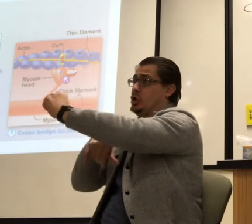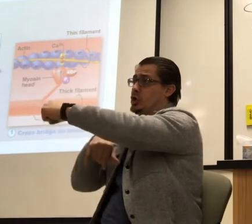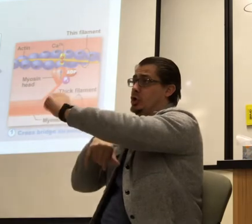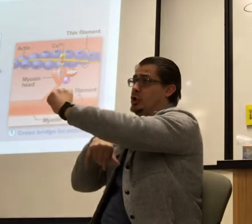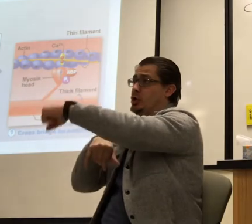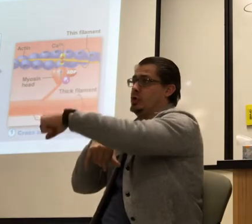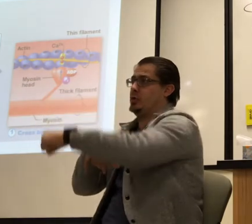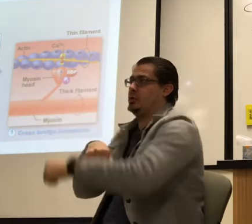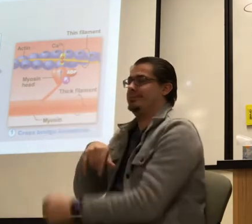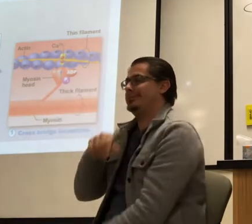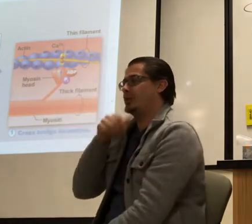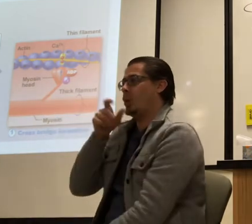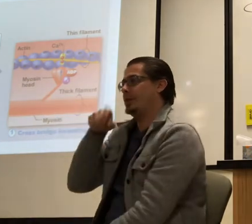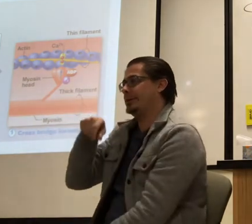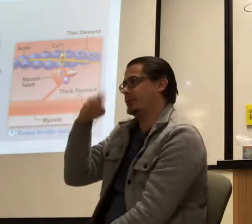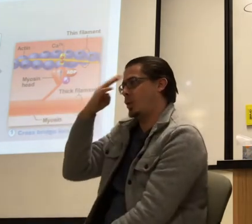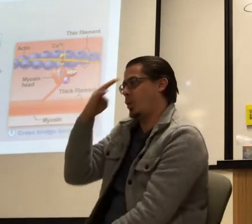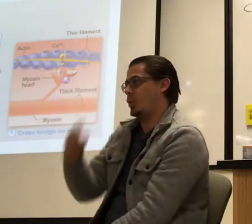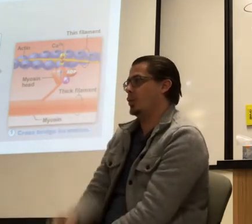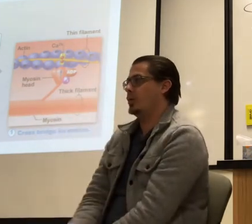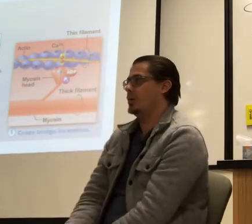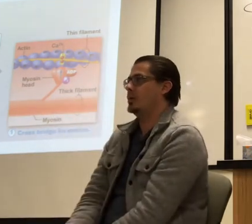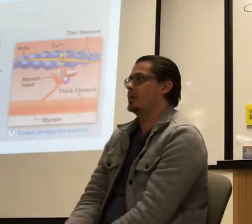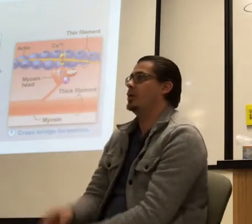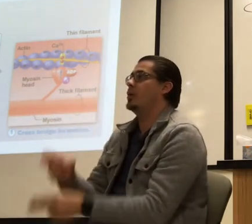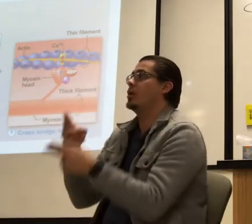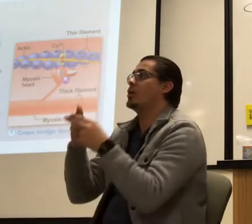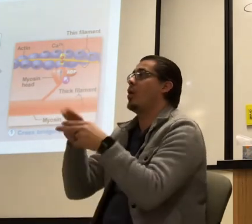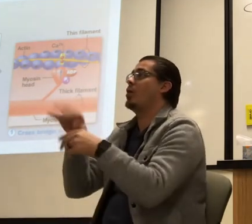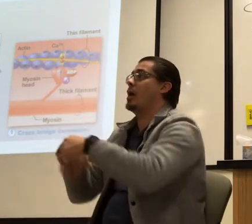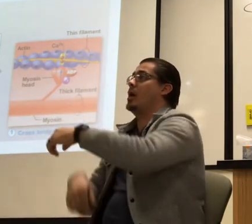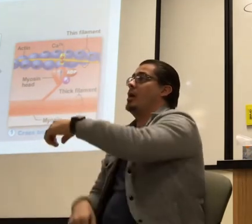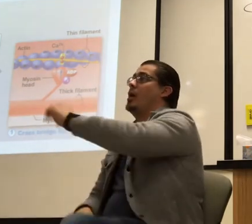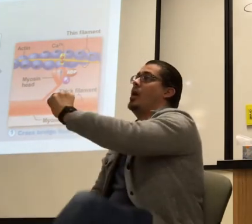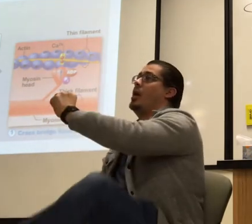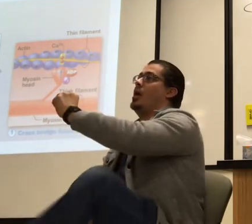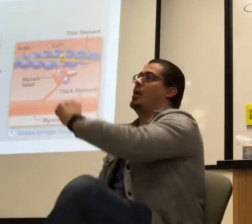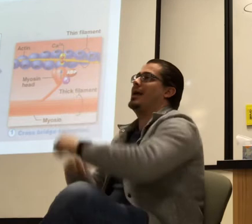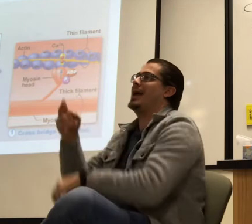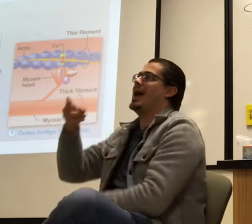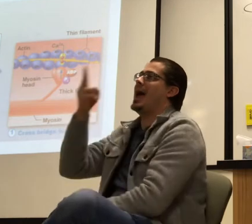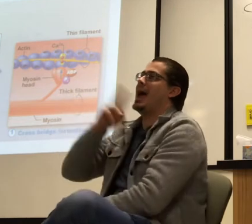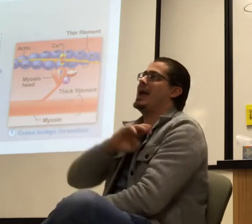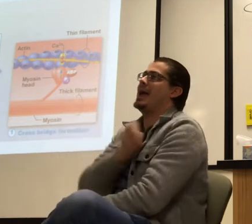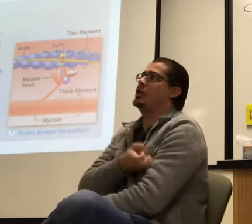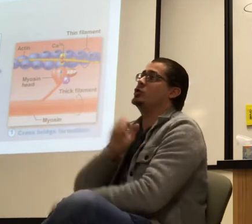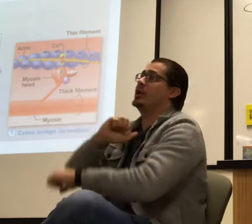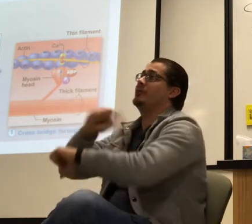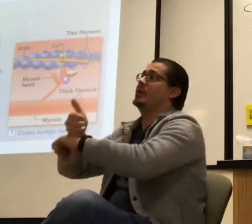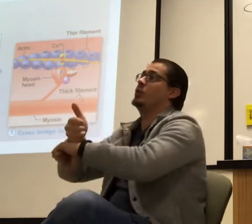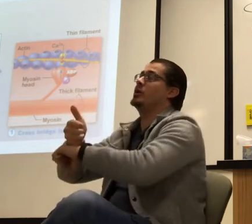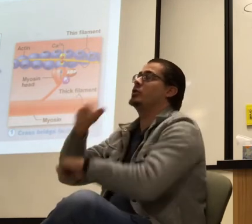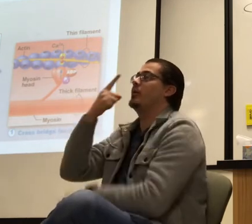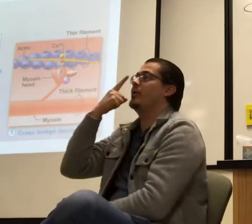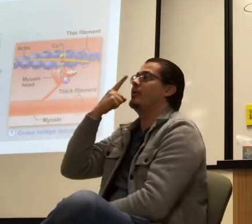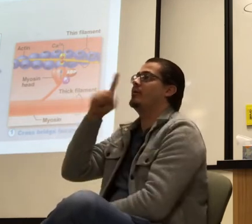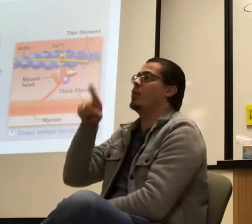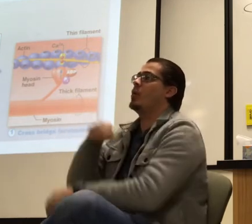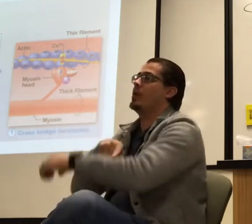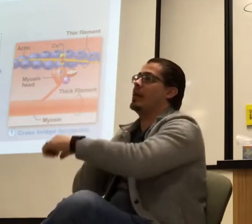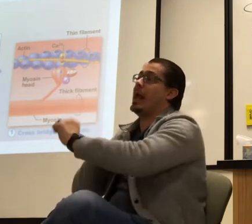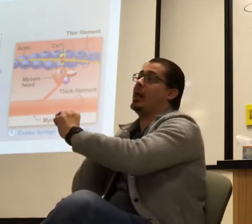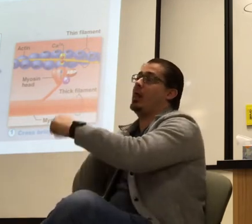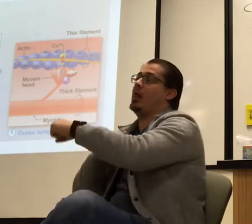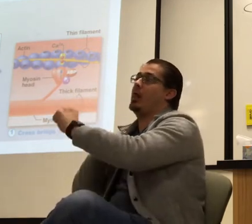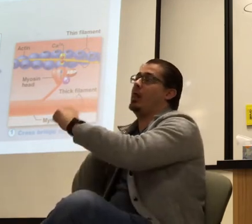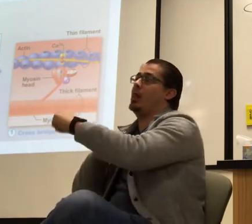Thankfully, we don't have to know. But what they call this is a high energy configuration for these angles of the mouse